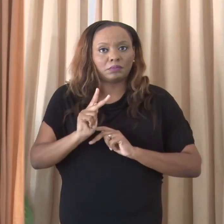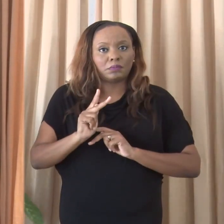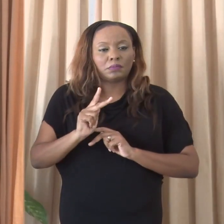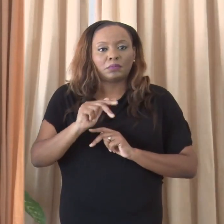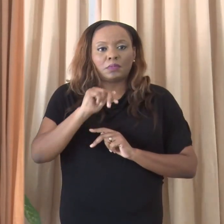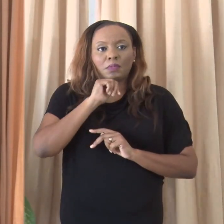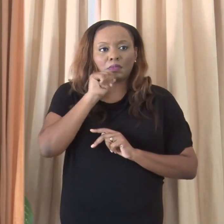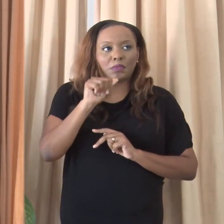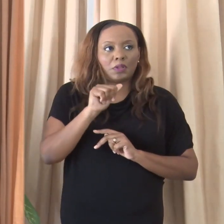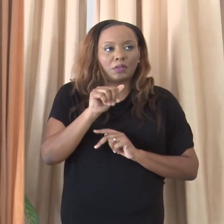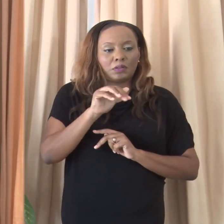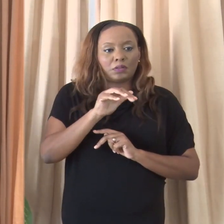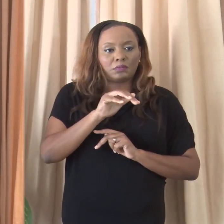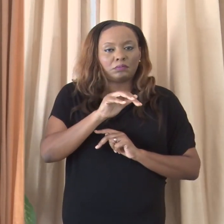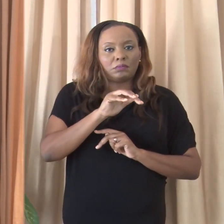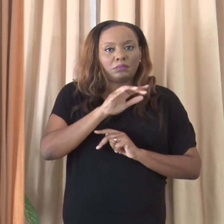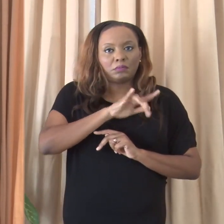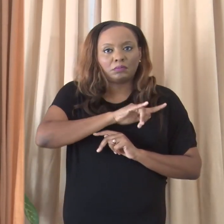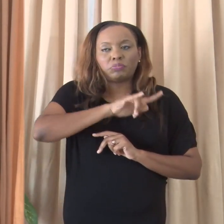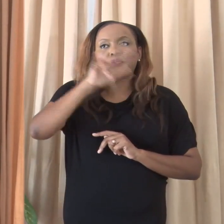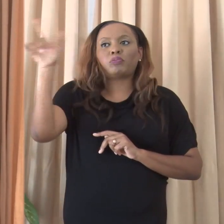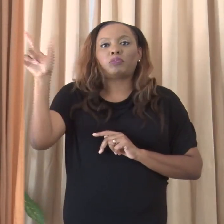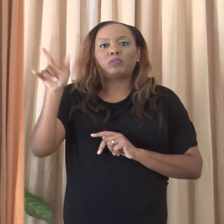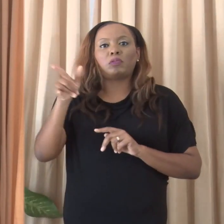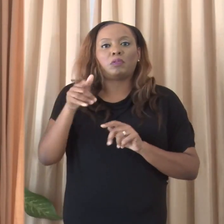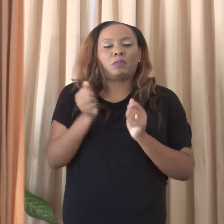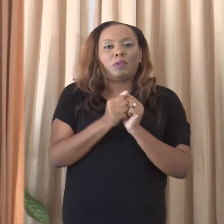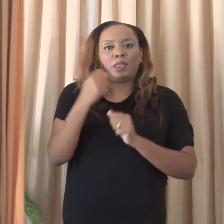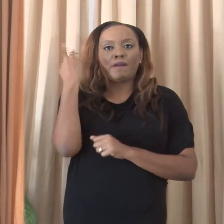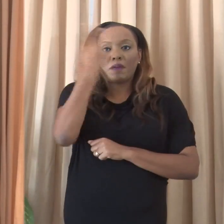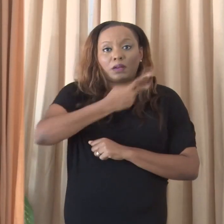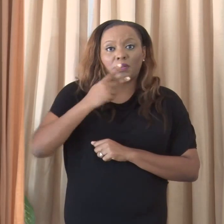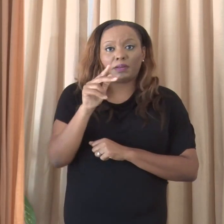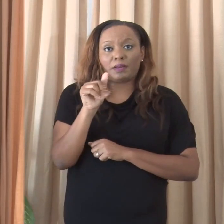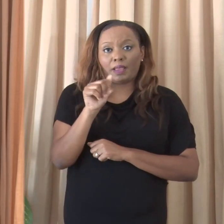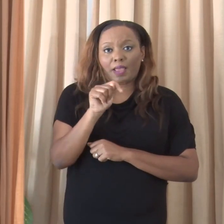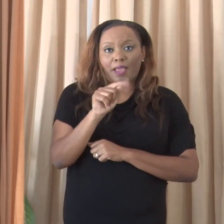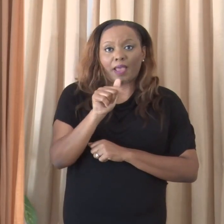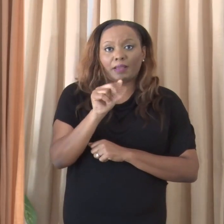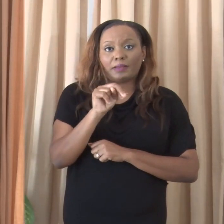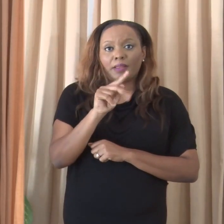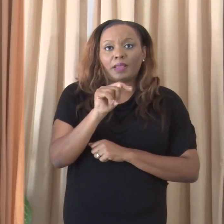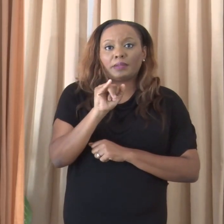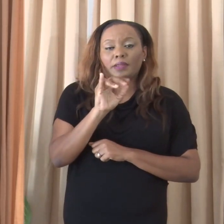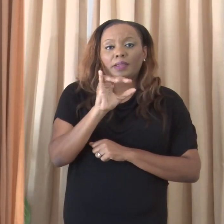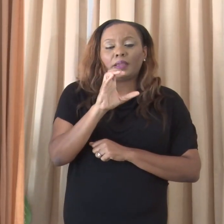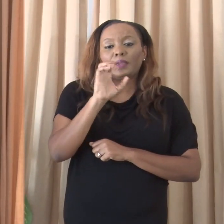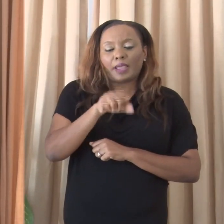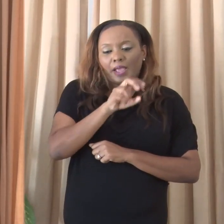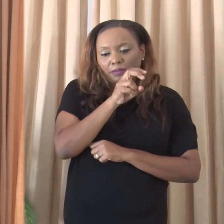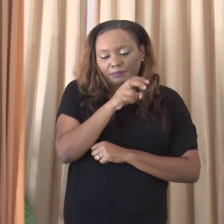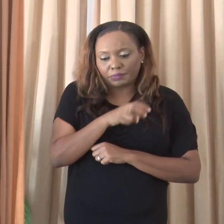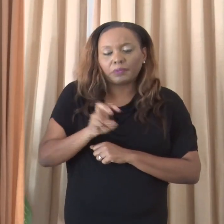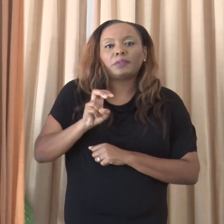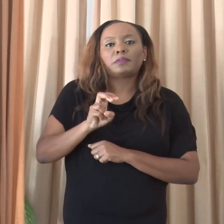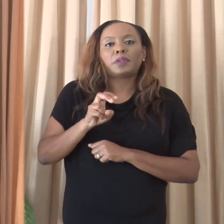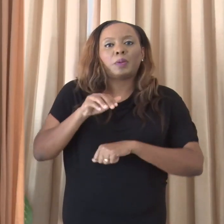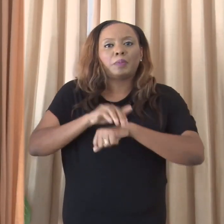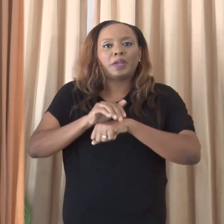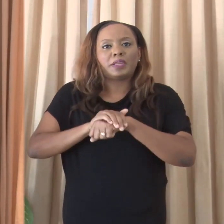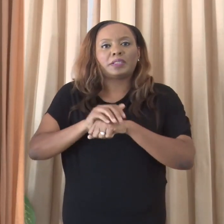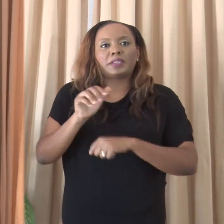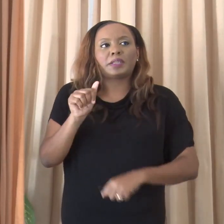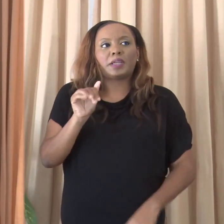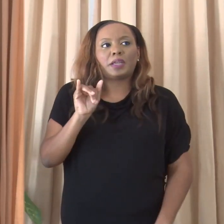it out on Virgin's flights should be able to do so on British Airways, which in turn will continue to fly